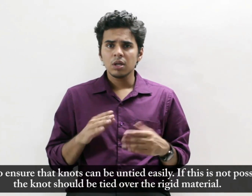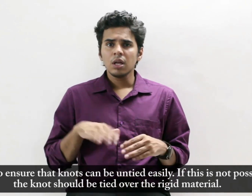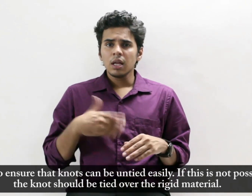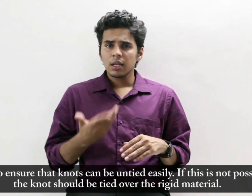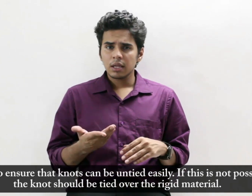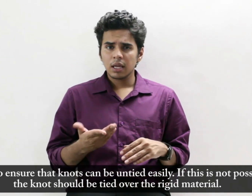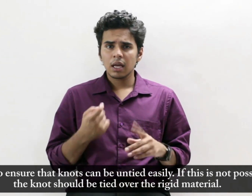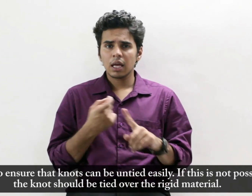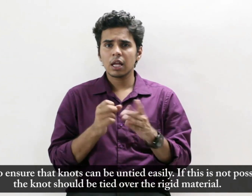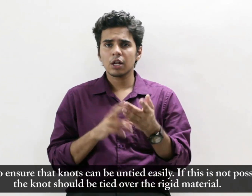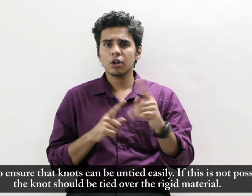material.